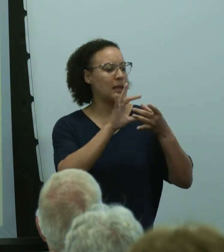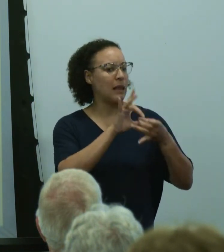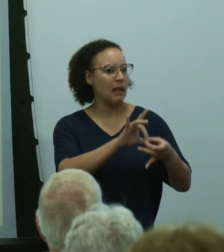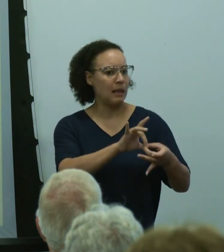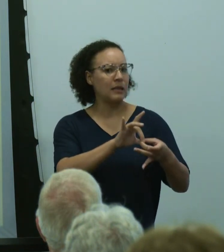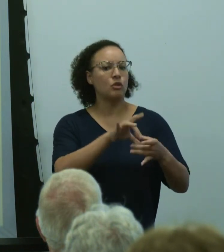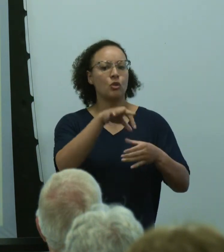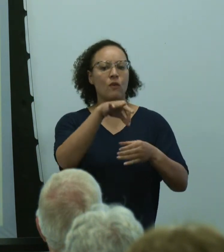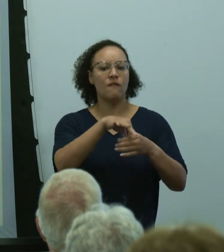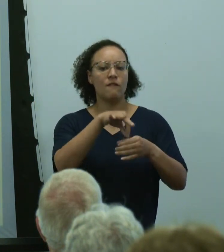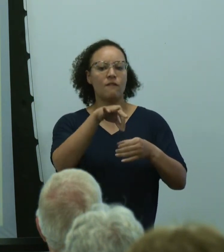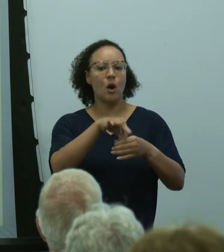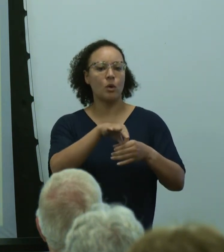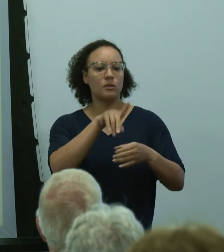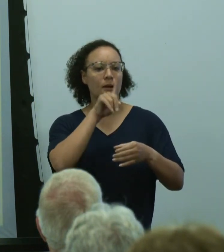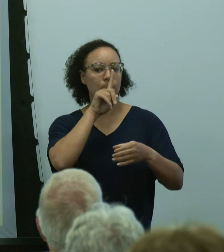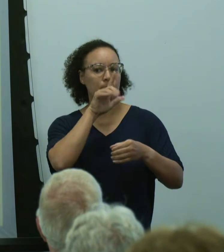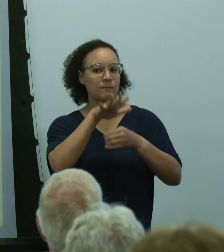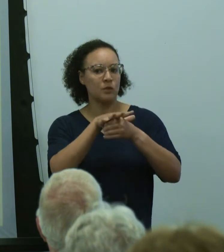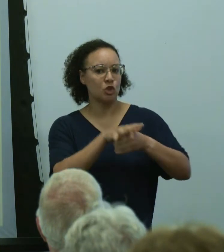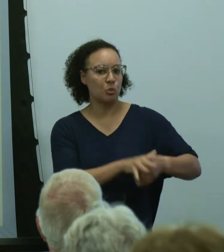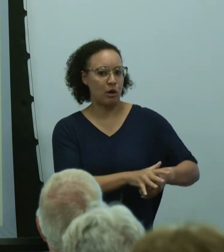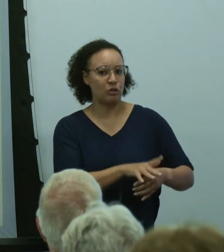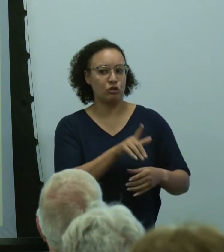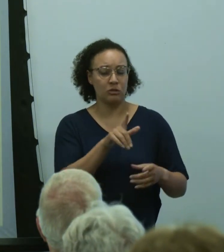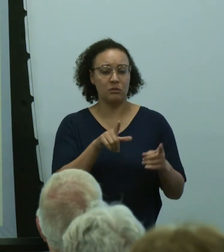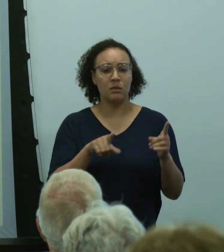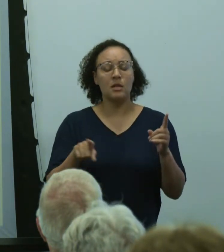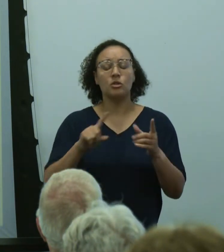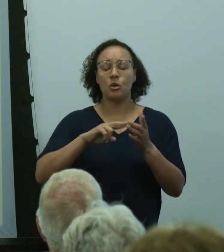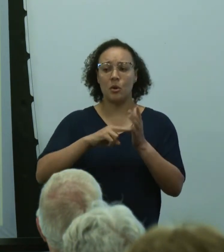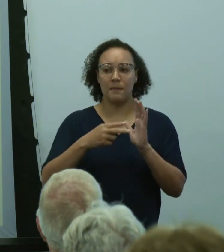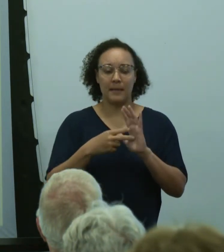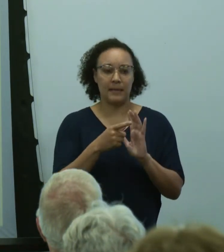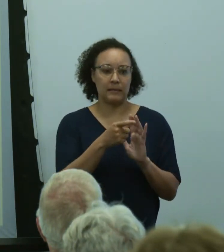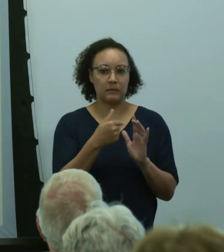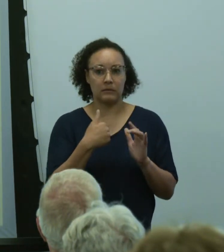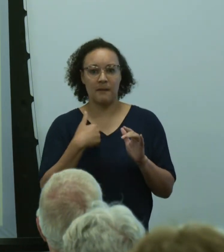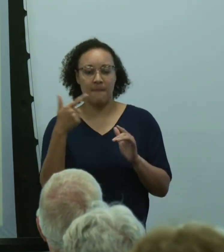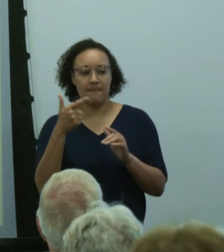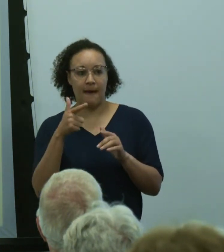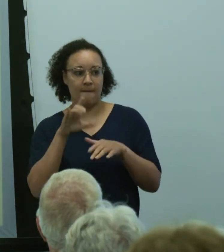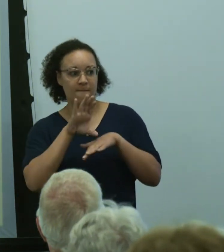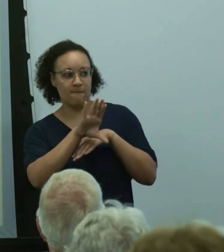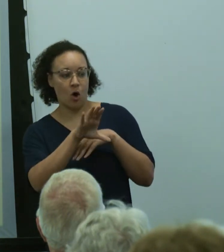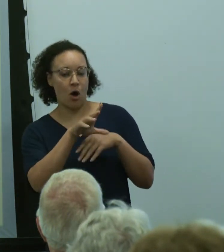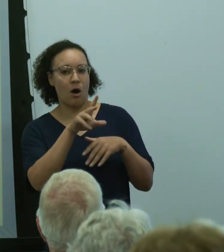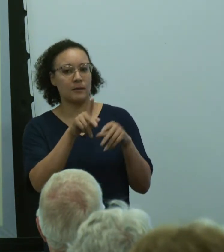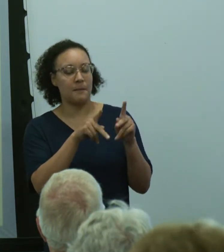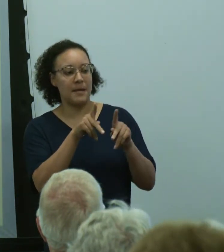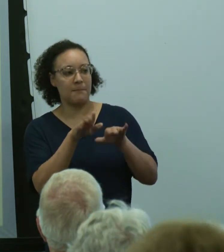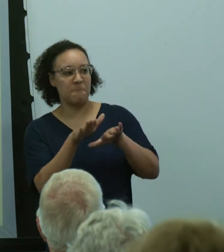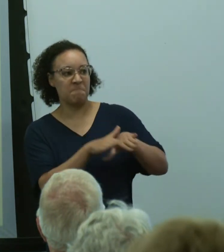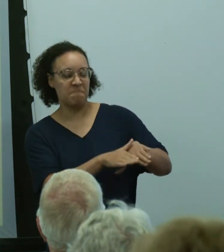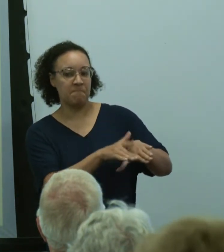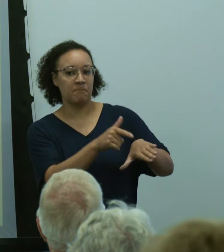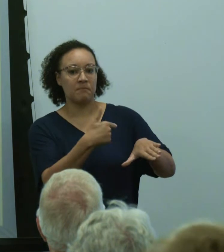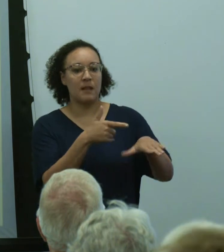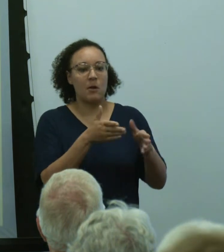voter suppression, in which you have things to keep people from voting. Voter